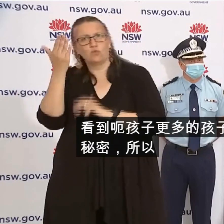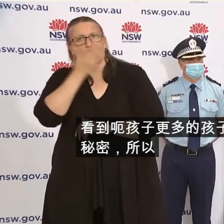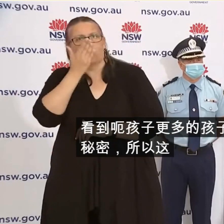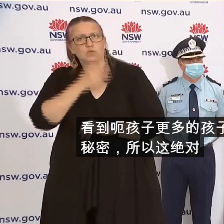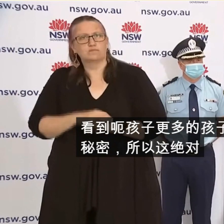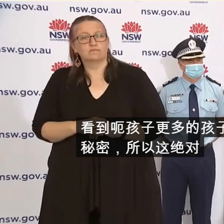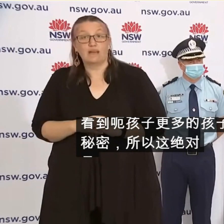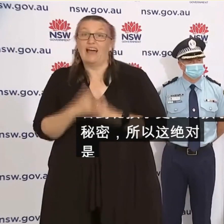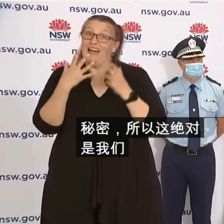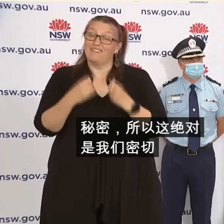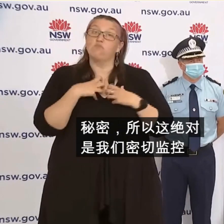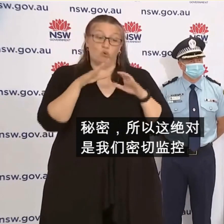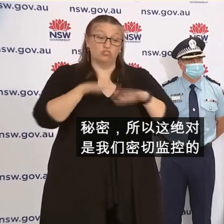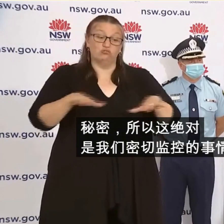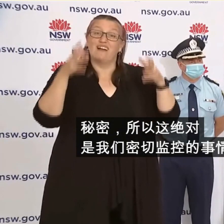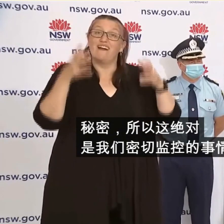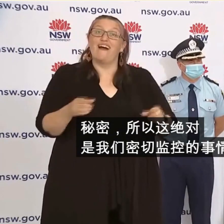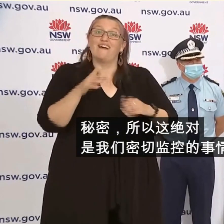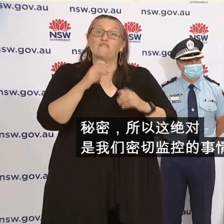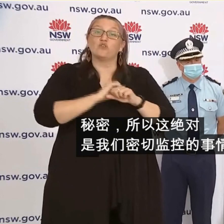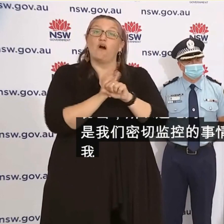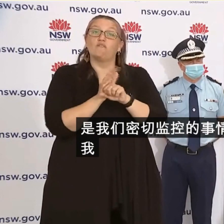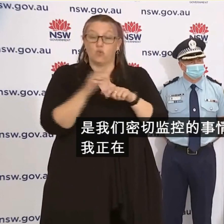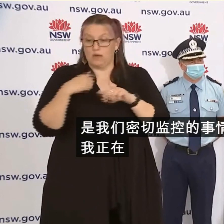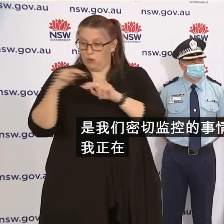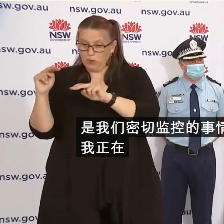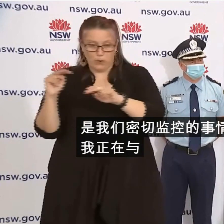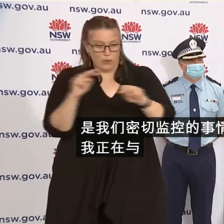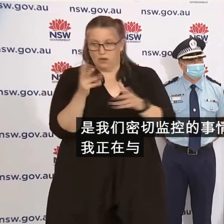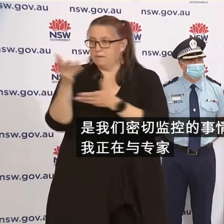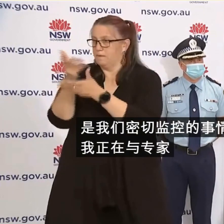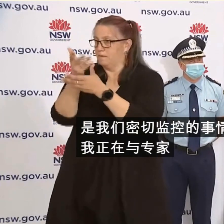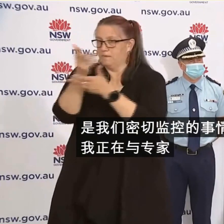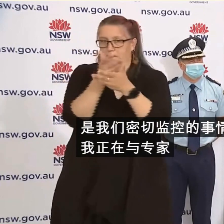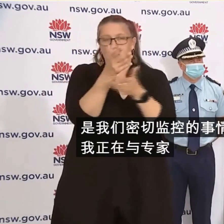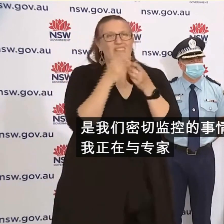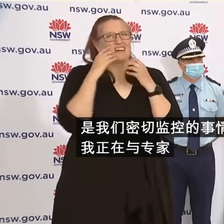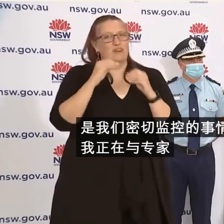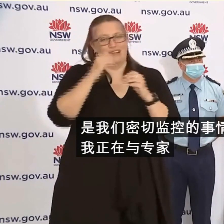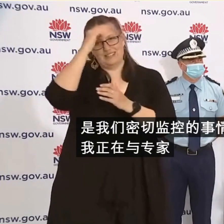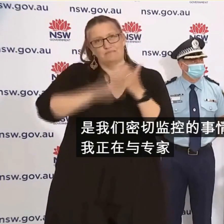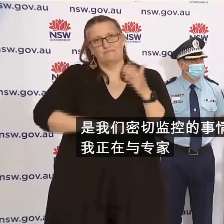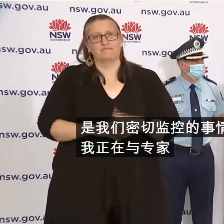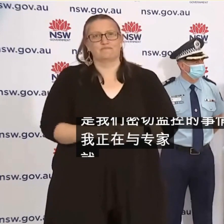with COVID, and so that's absolutely something that we monitor very closely and are consulting with experts about.